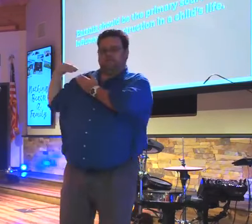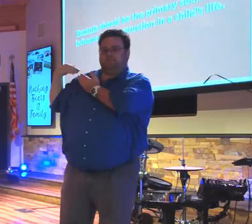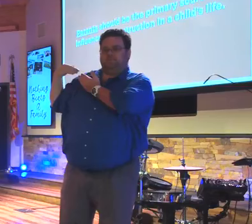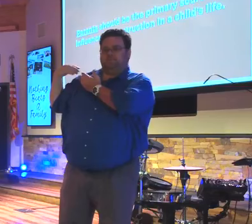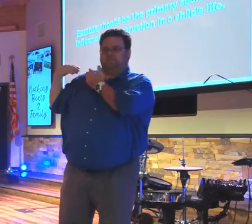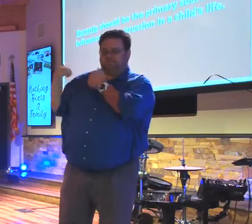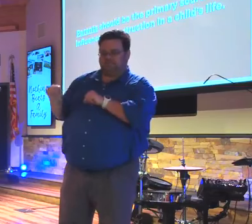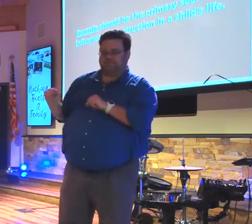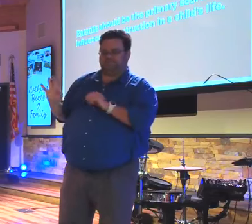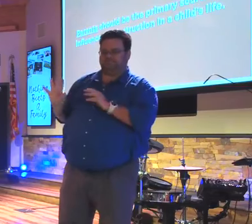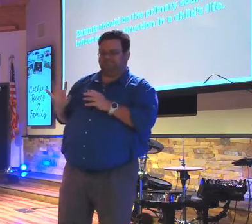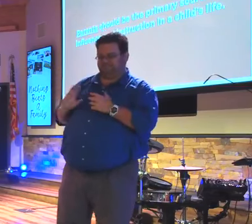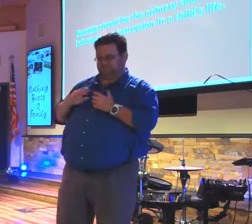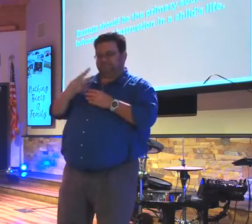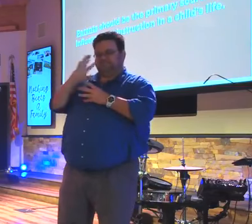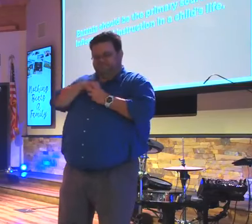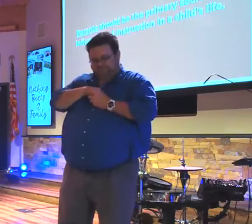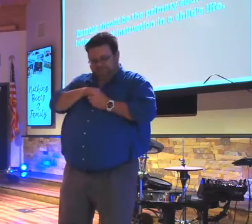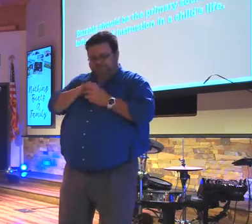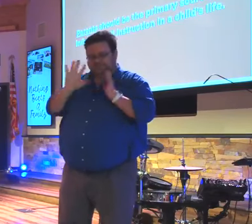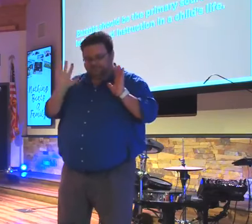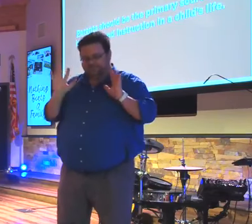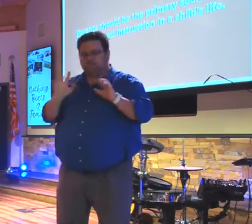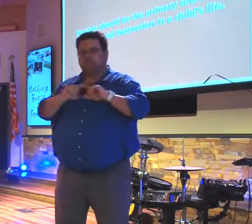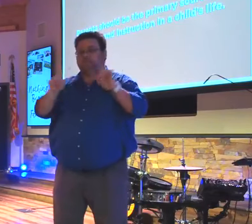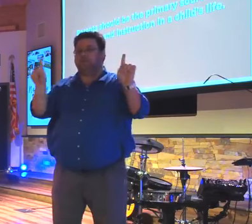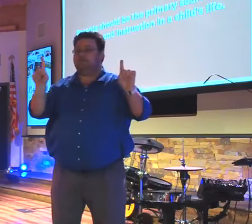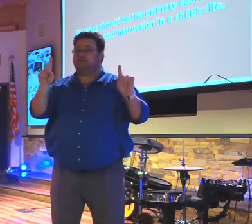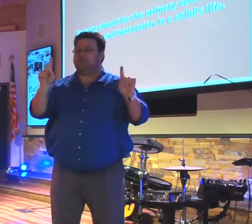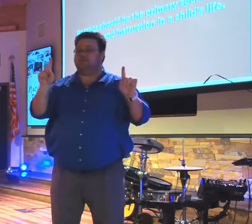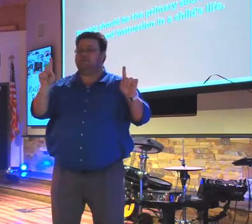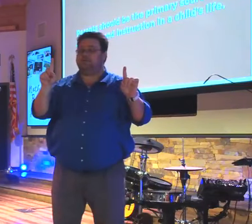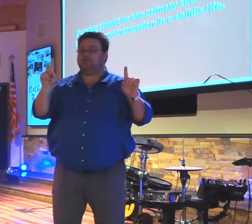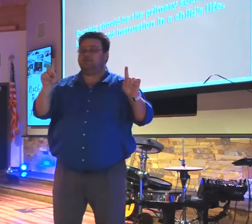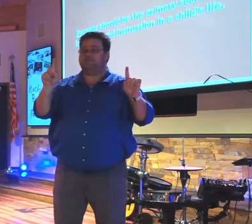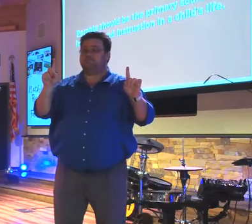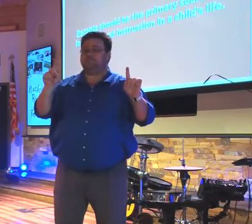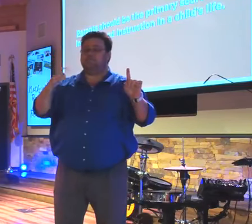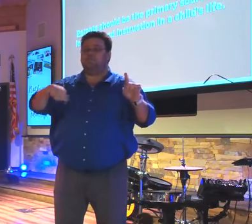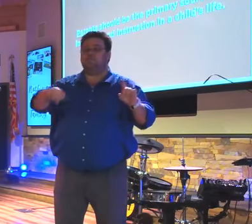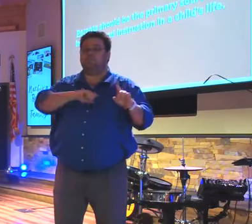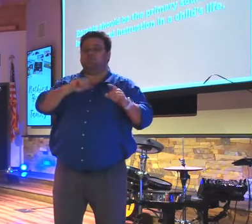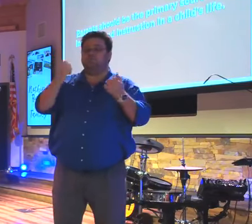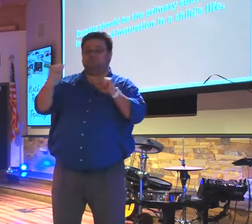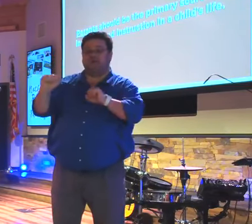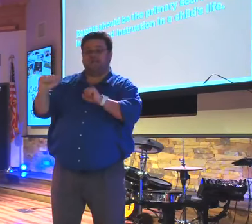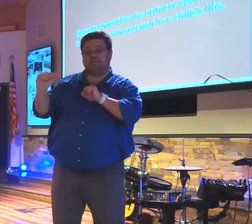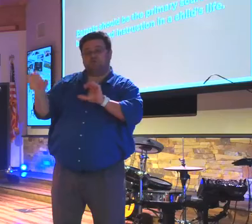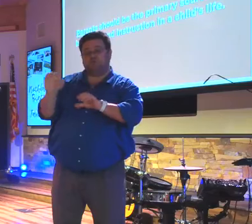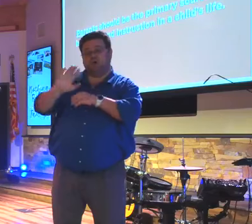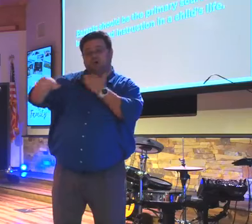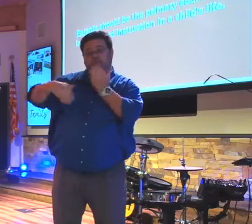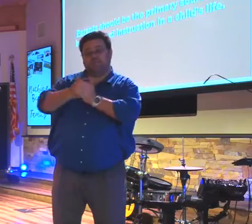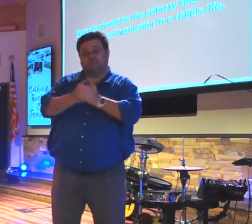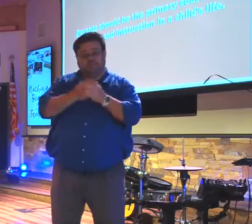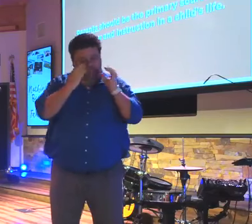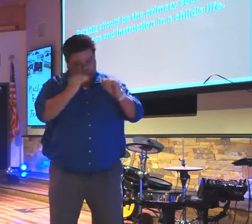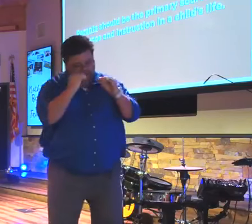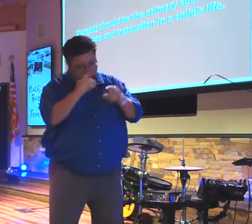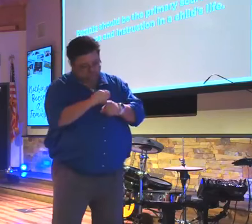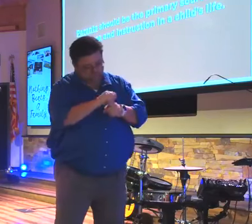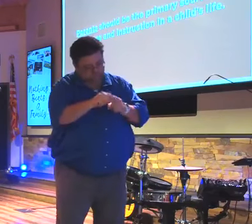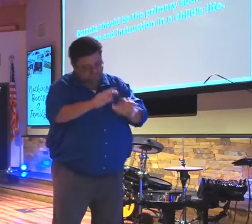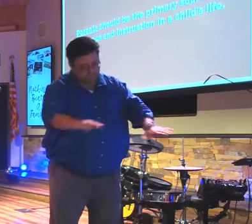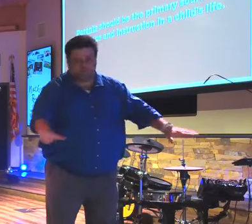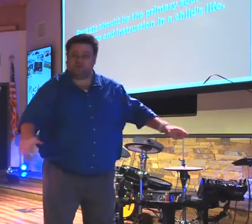to assimilate and digest. And here's the deal. We're trying to deal with all that while trying to raise these